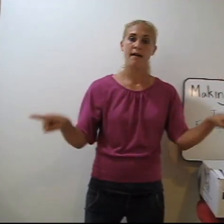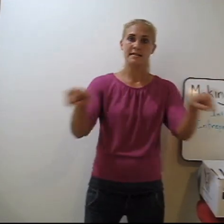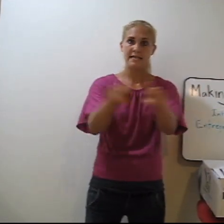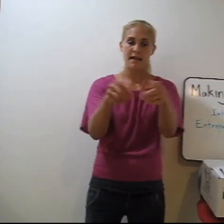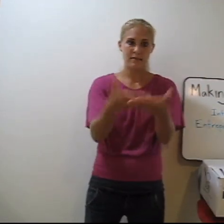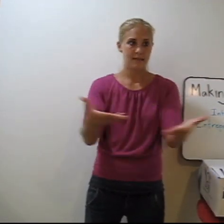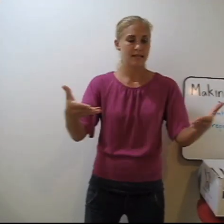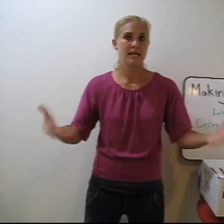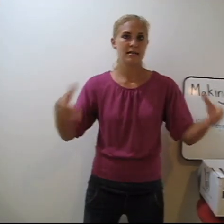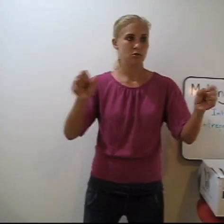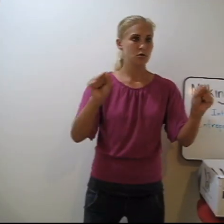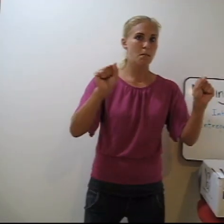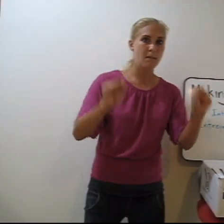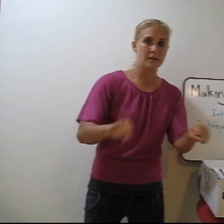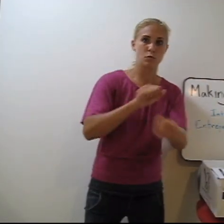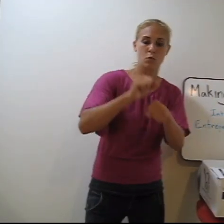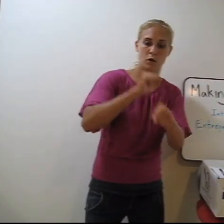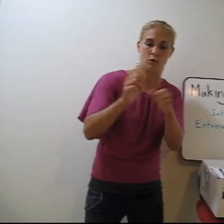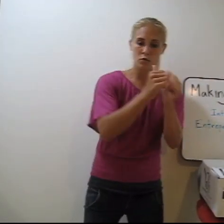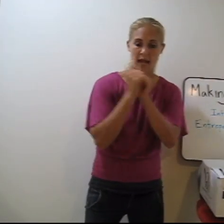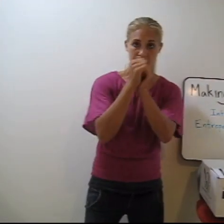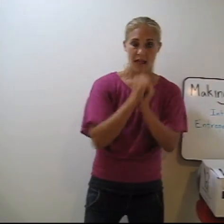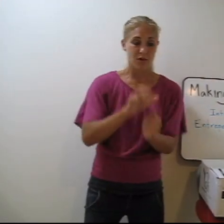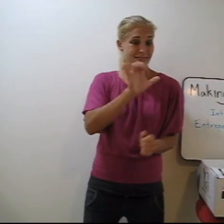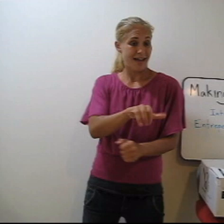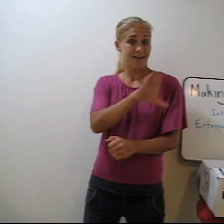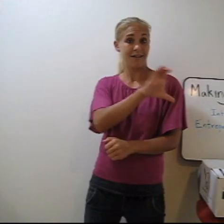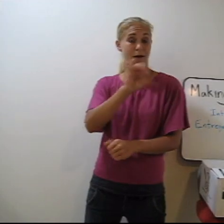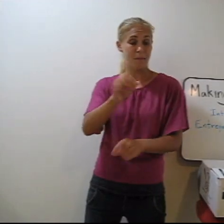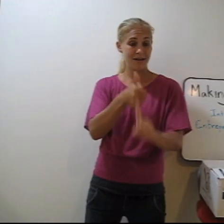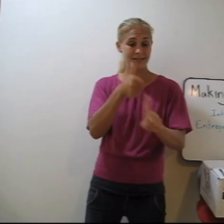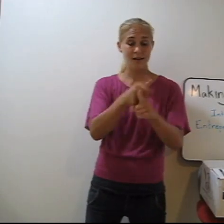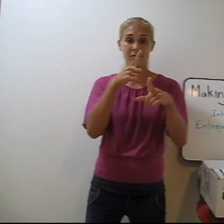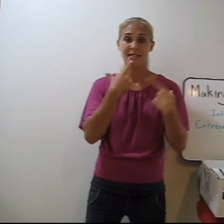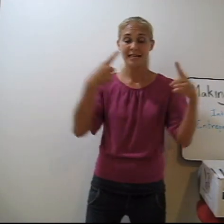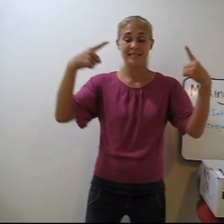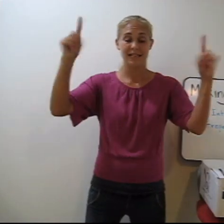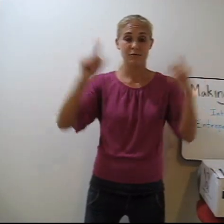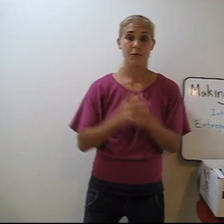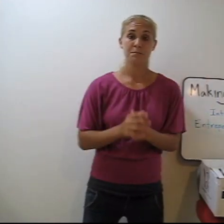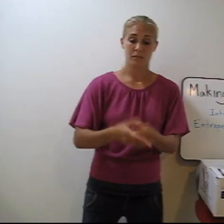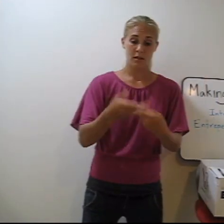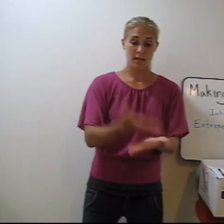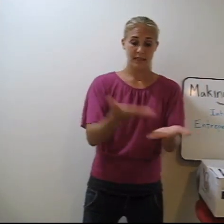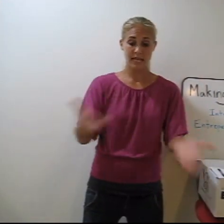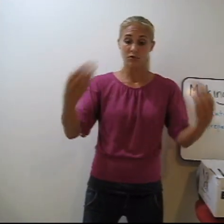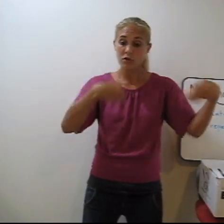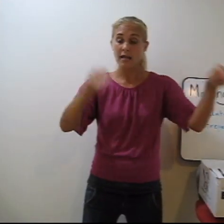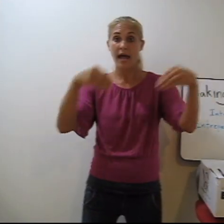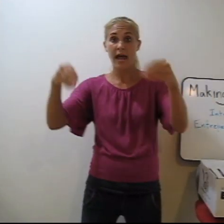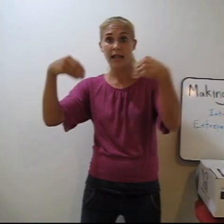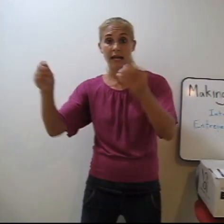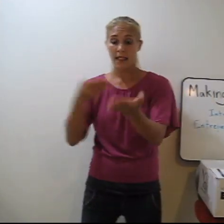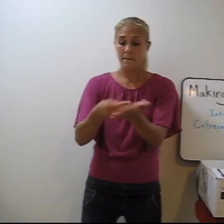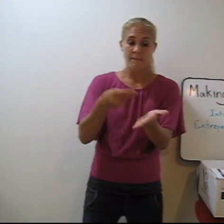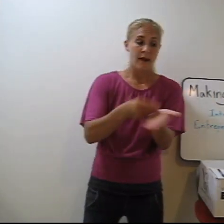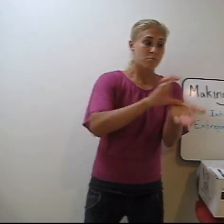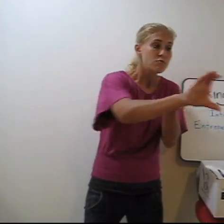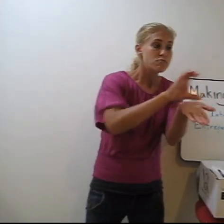work with. And since the company is already successful, the product already selling, and the compensation plan already paying people an